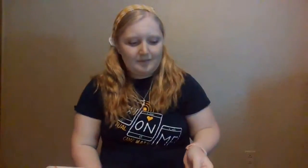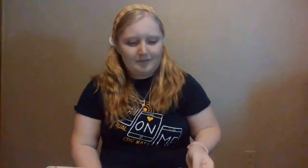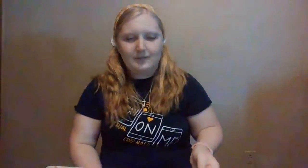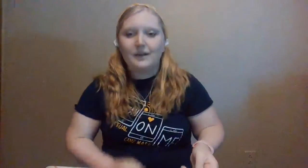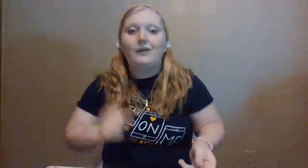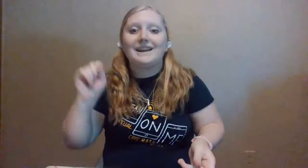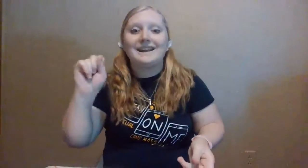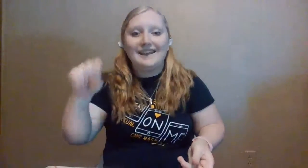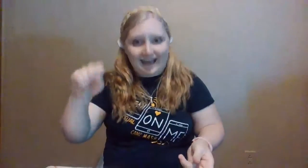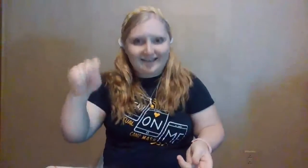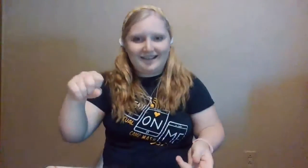So, yes.